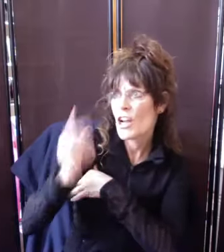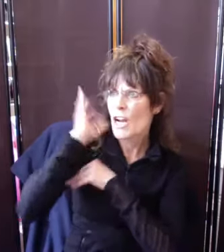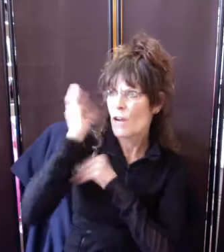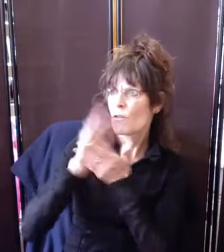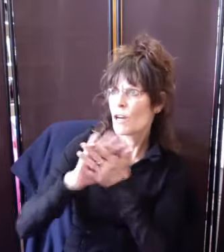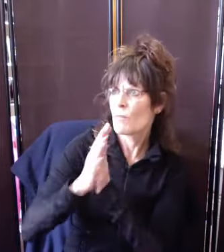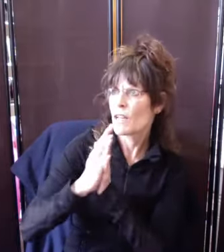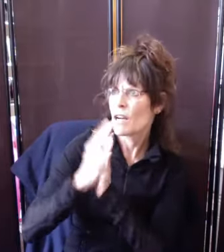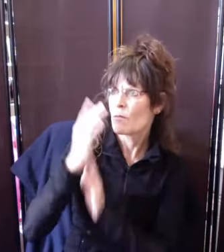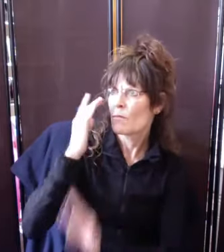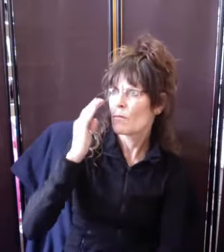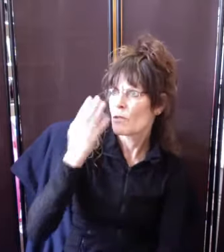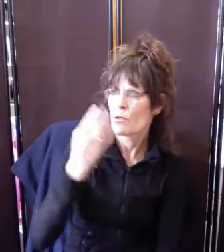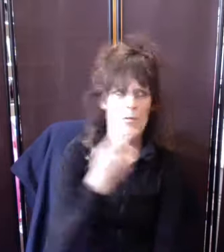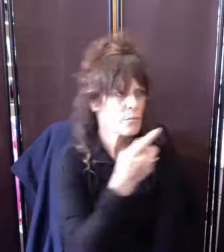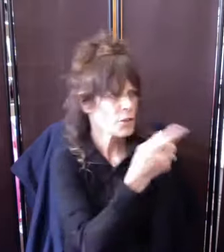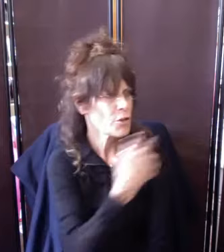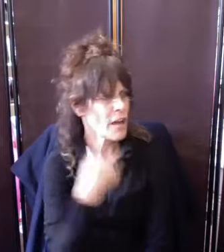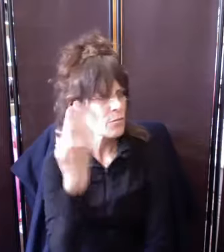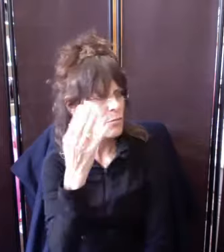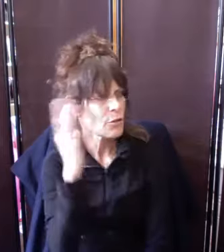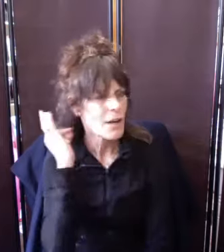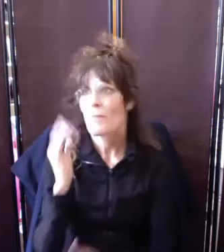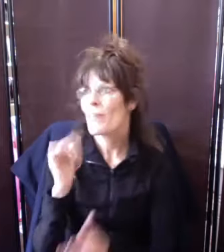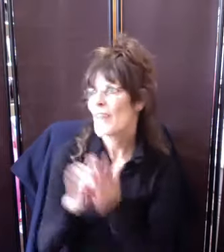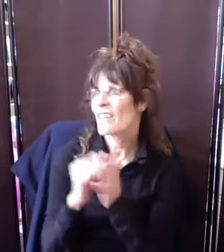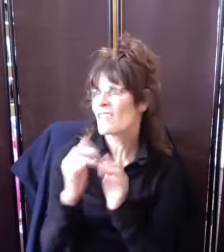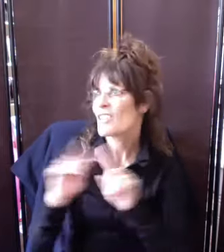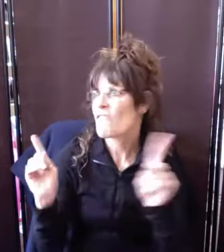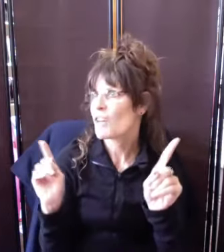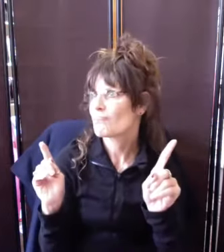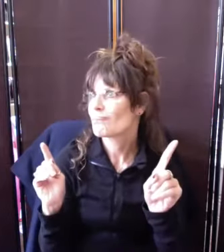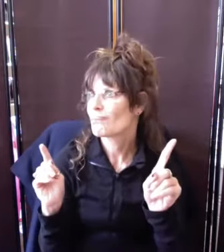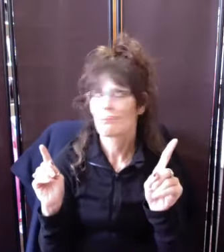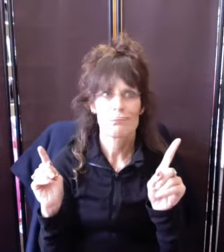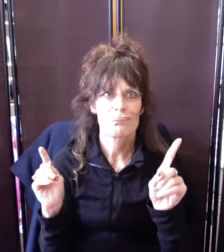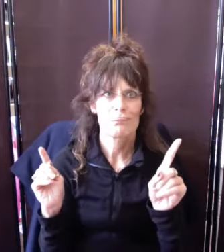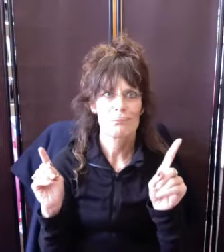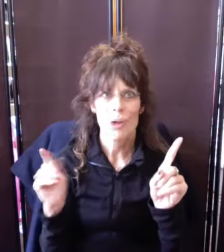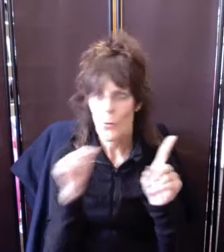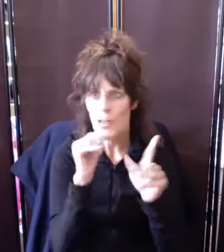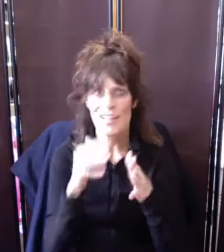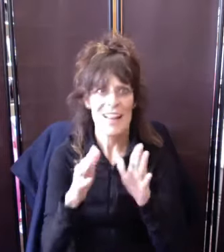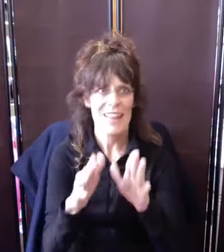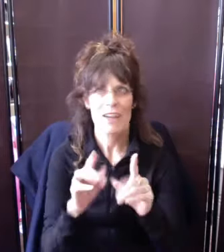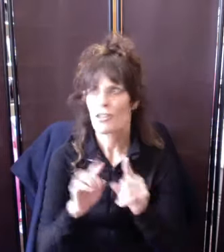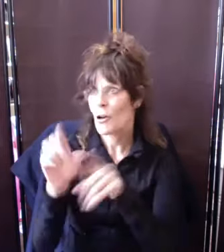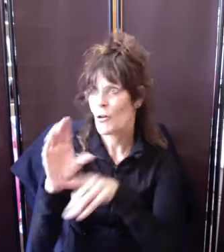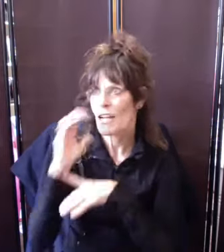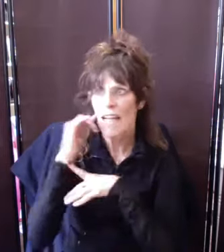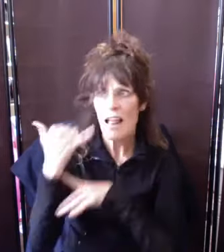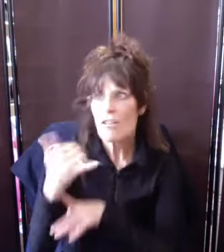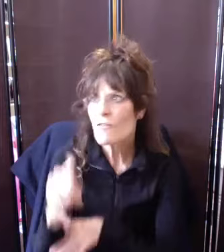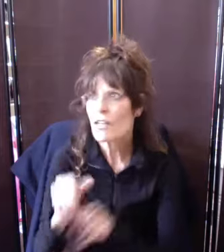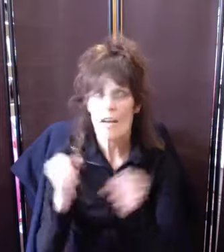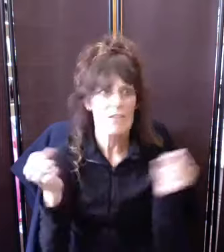but Mom, you had blue hair. And she said that was different. So I wasn't allowed to go to California, and I was afraid to go anywhere it snowed. So that's why I was in